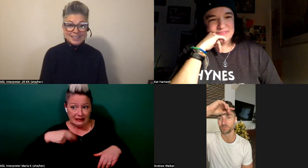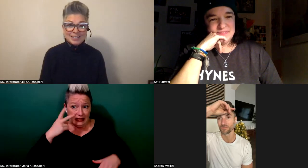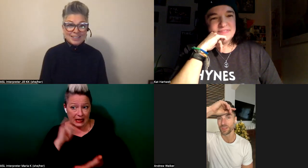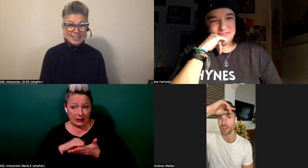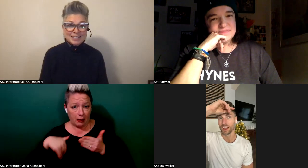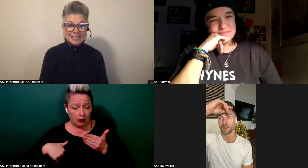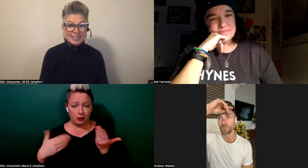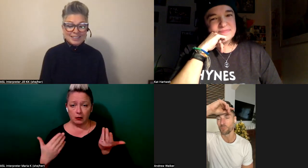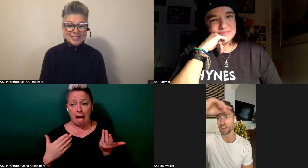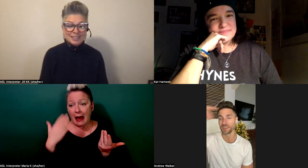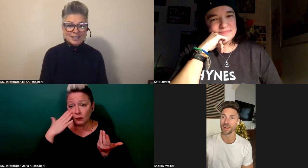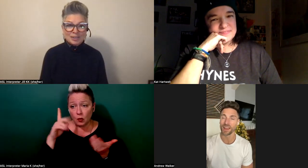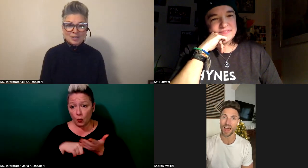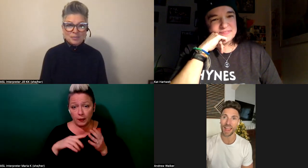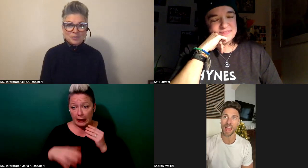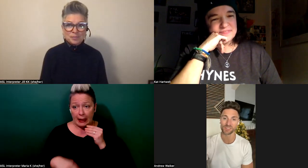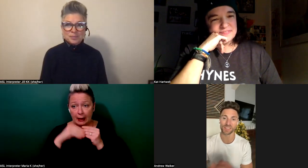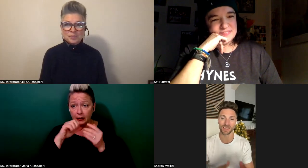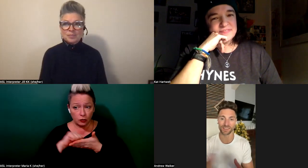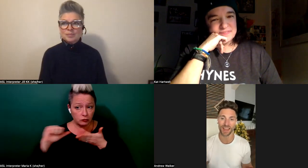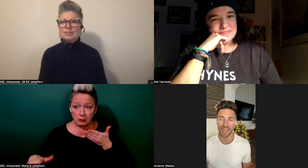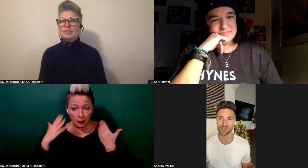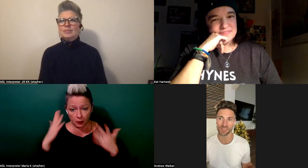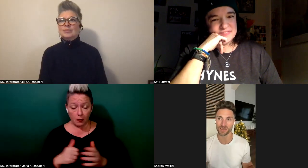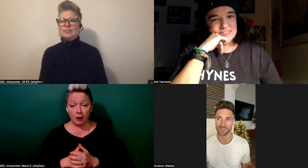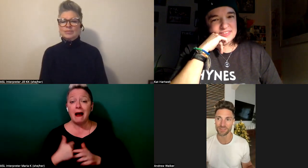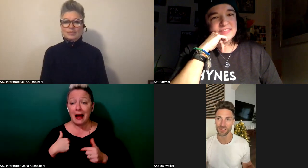out. But I have seen